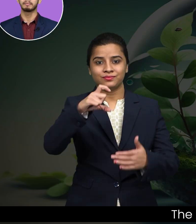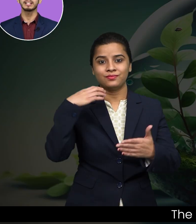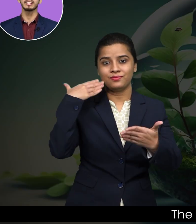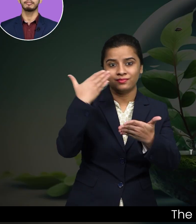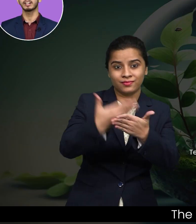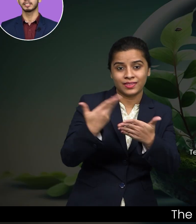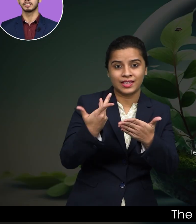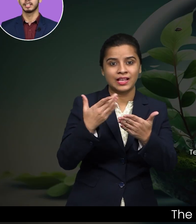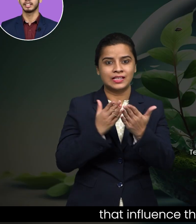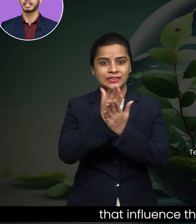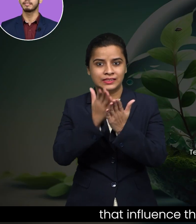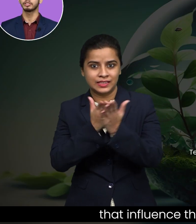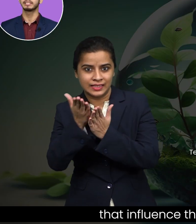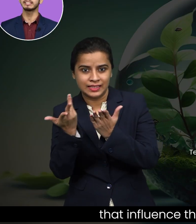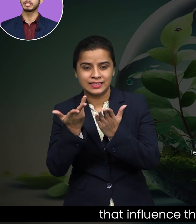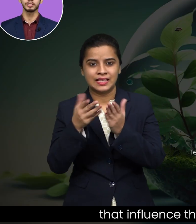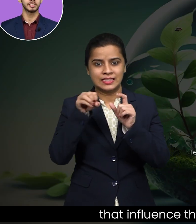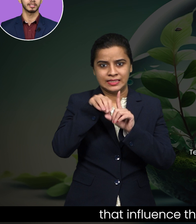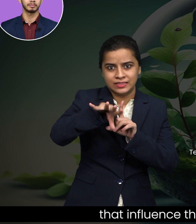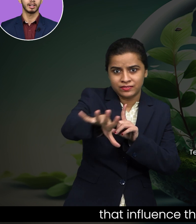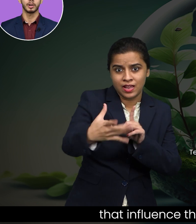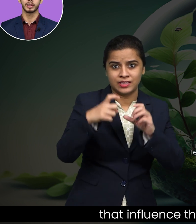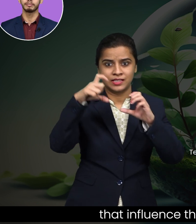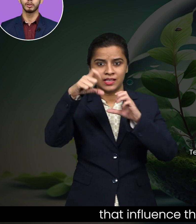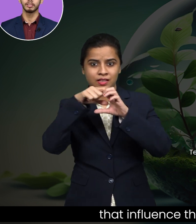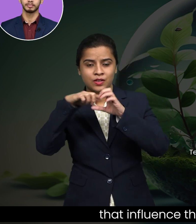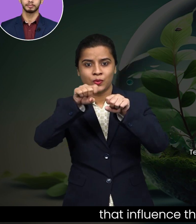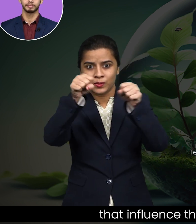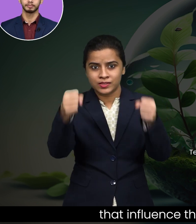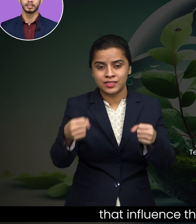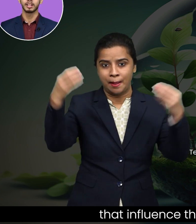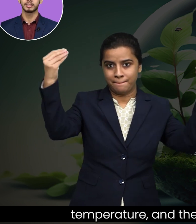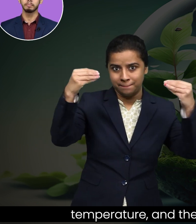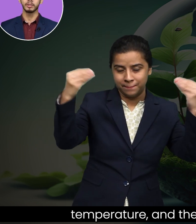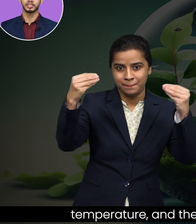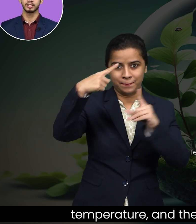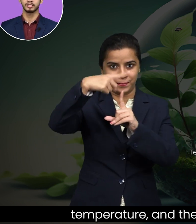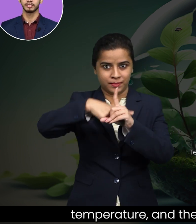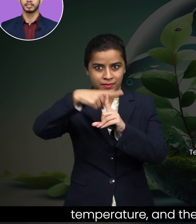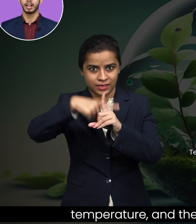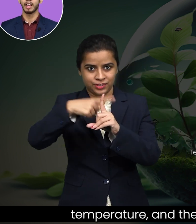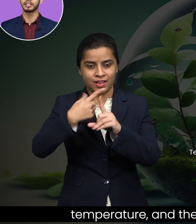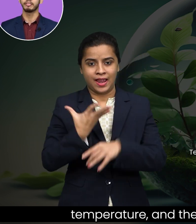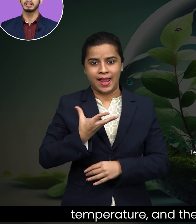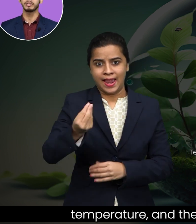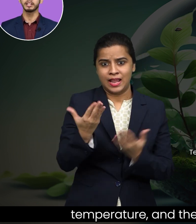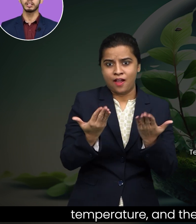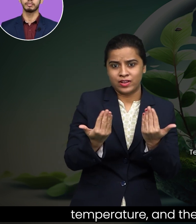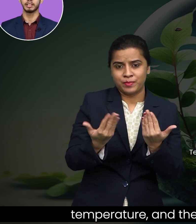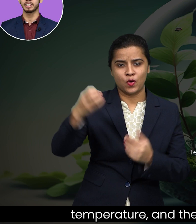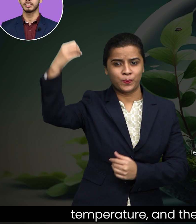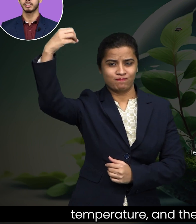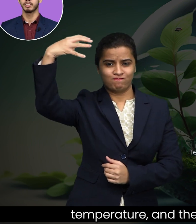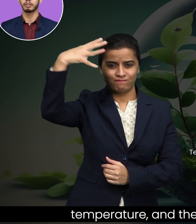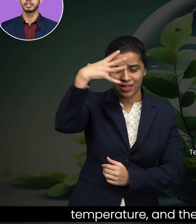The climatic factors that influence these ecosystems are rainfall, temperature, and the availability